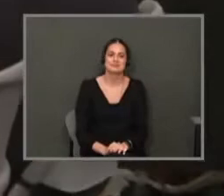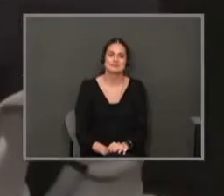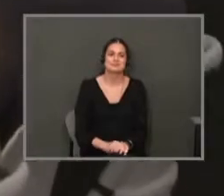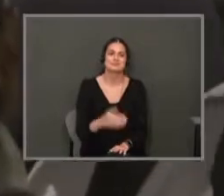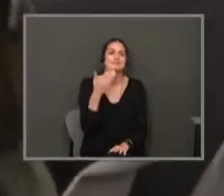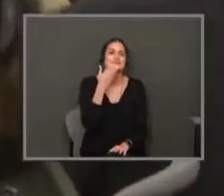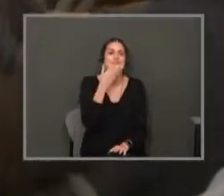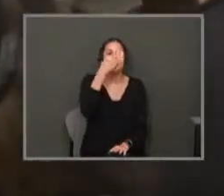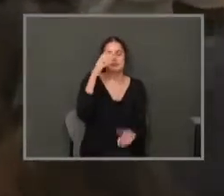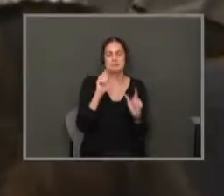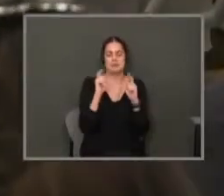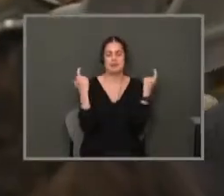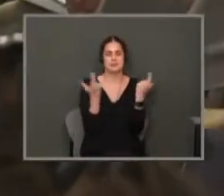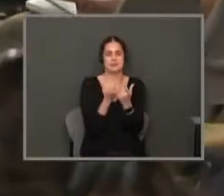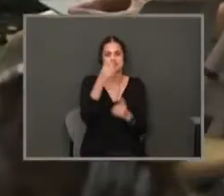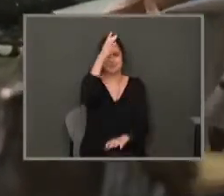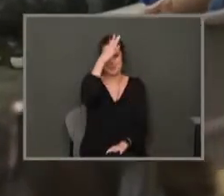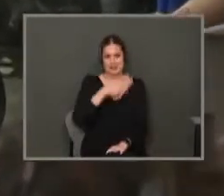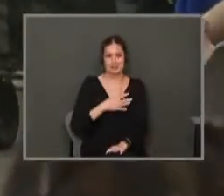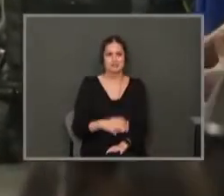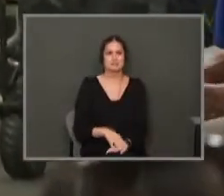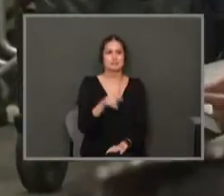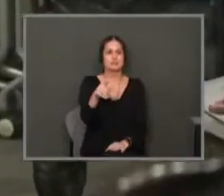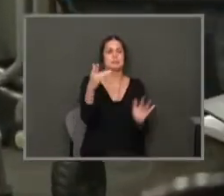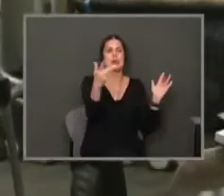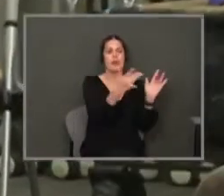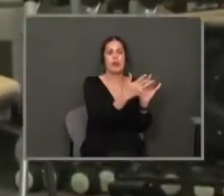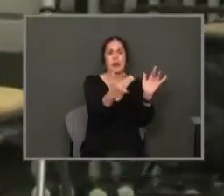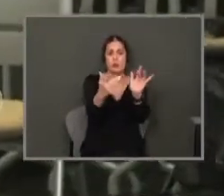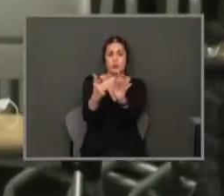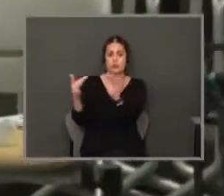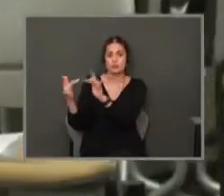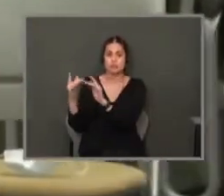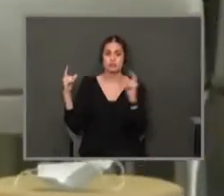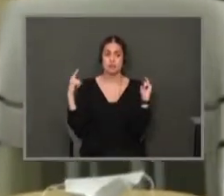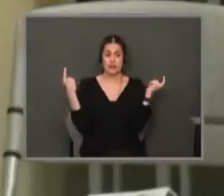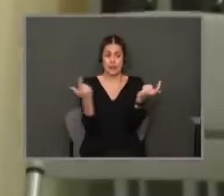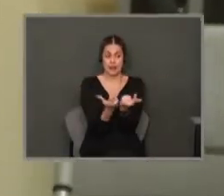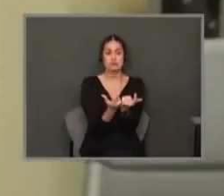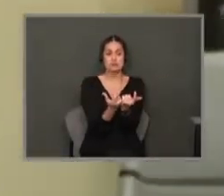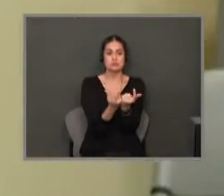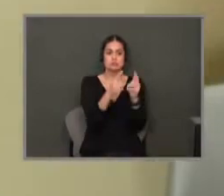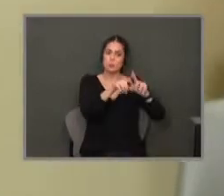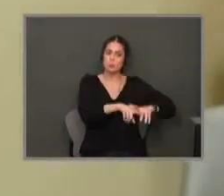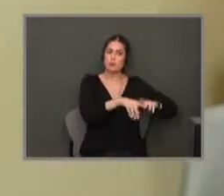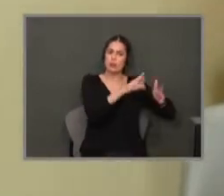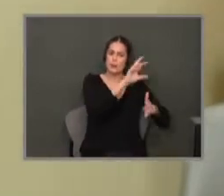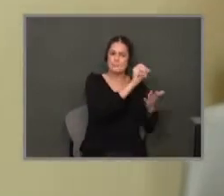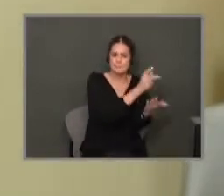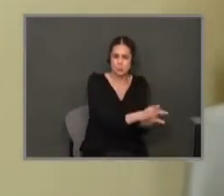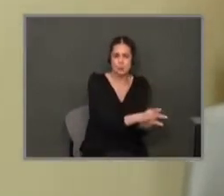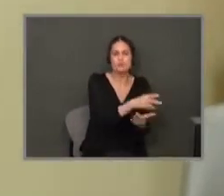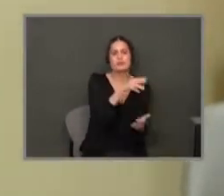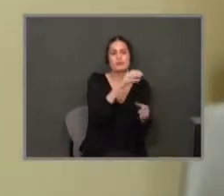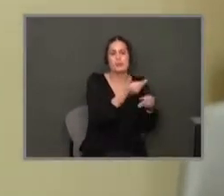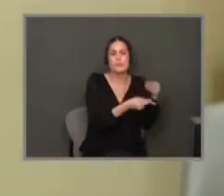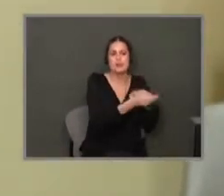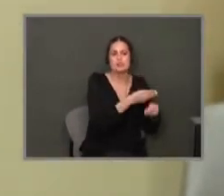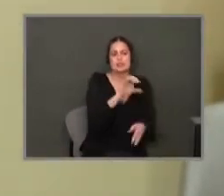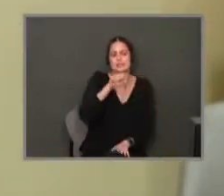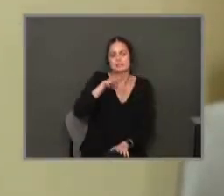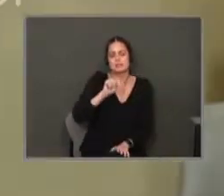Thanks, Councilman. So this is part of the outreach. The council is scheduled to adopt the budget on September 15th, and so we have a whole lot of